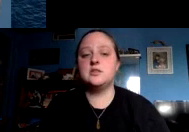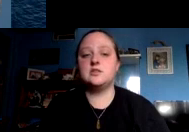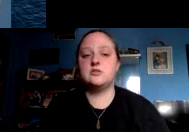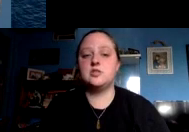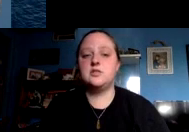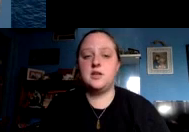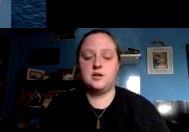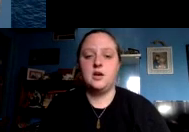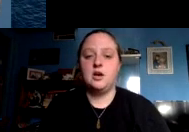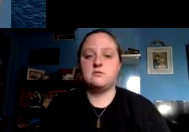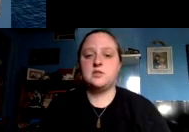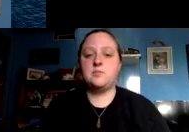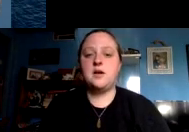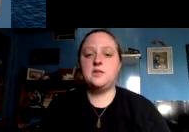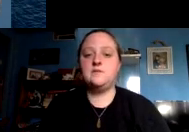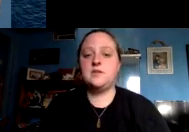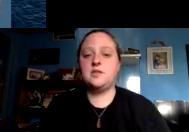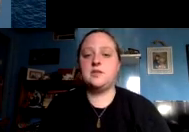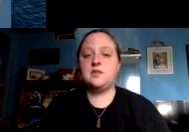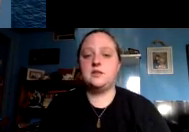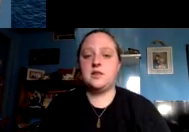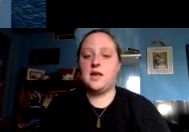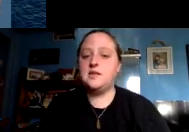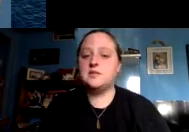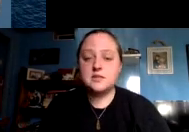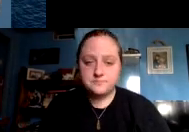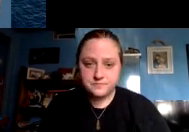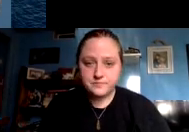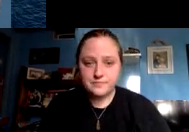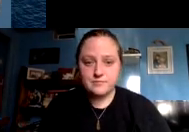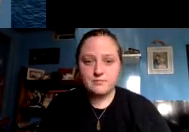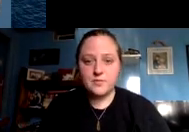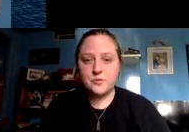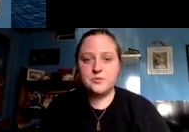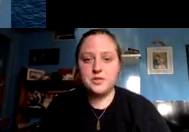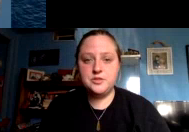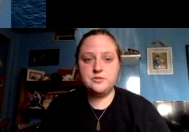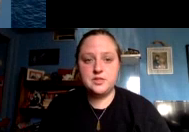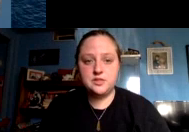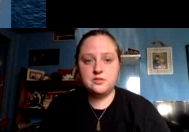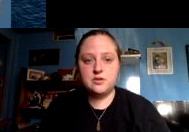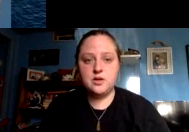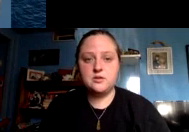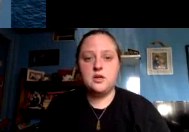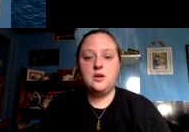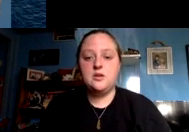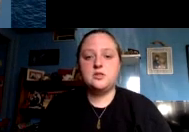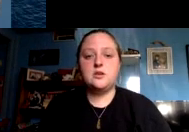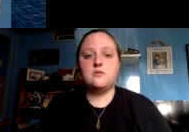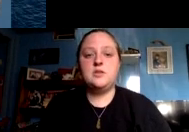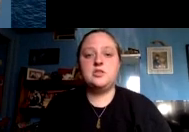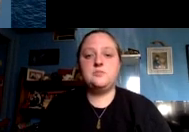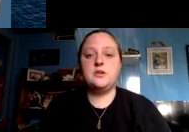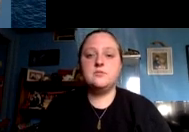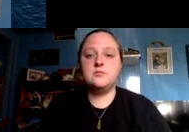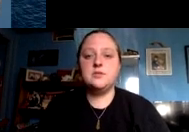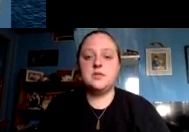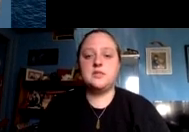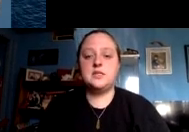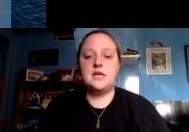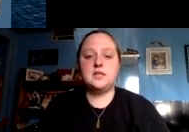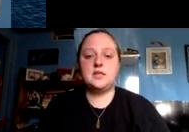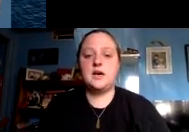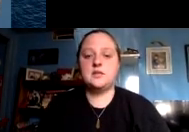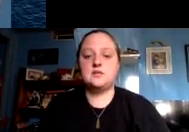not good. So she's like responding very late when we do this to her. So we should